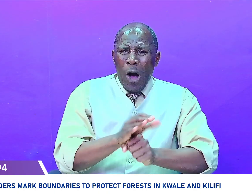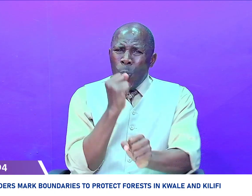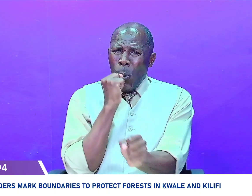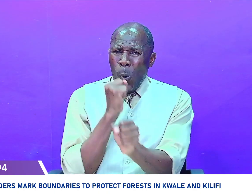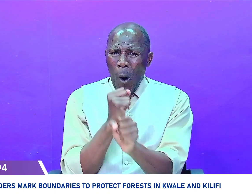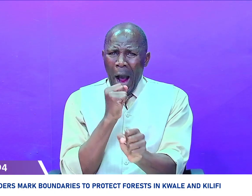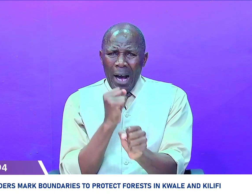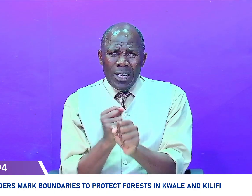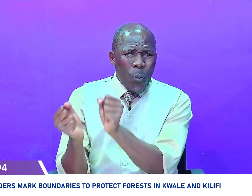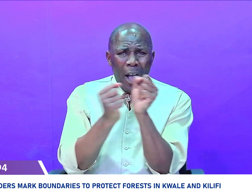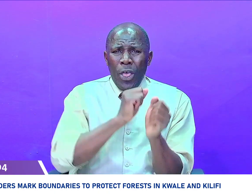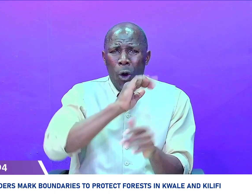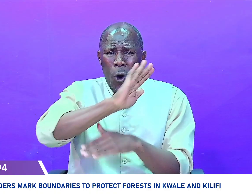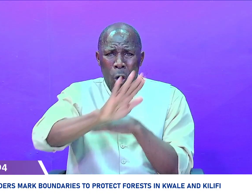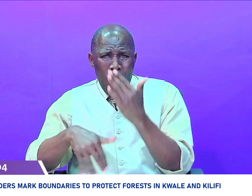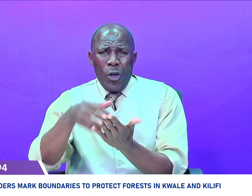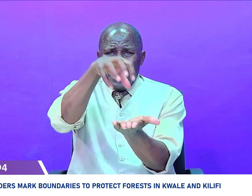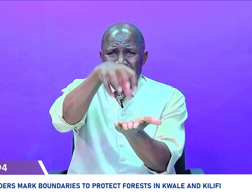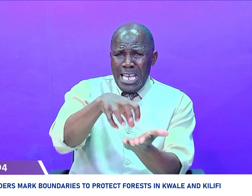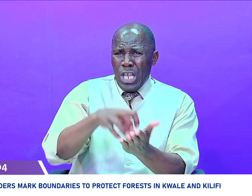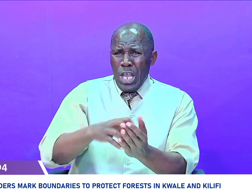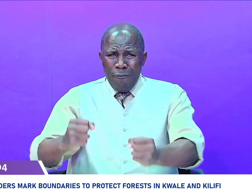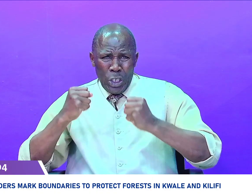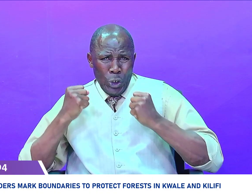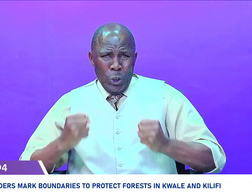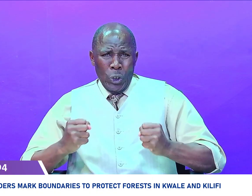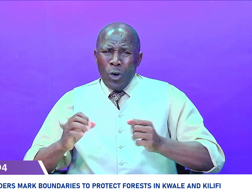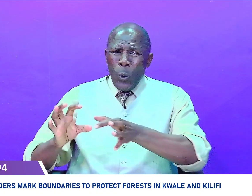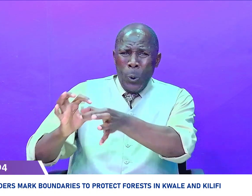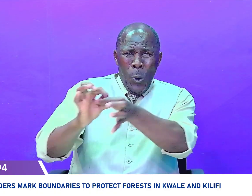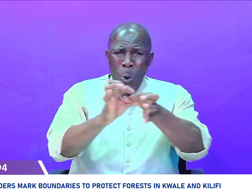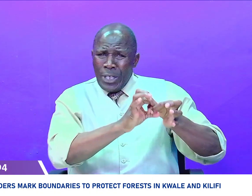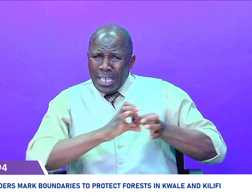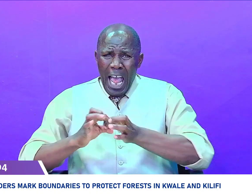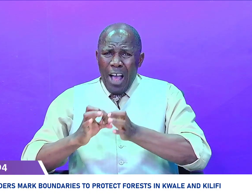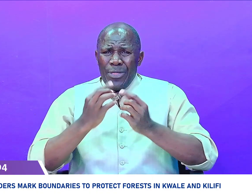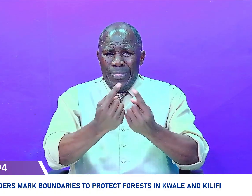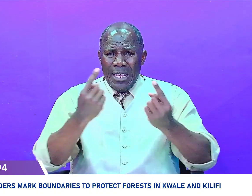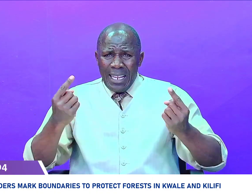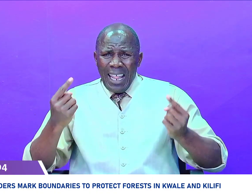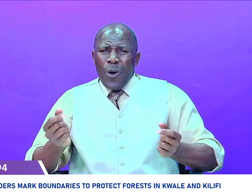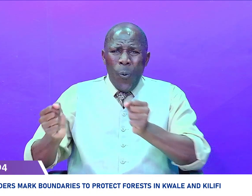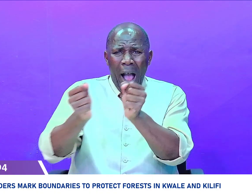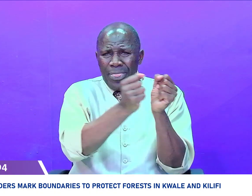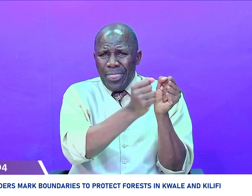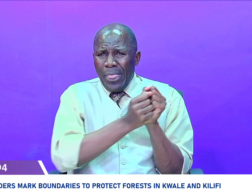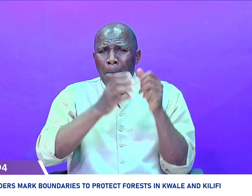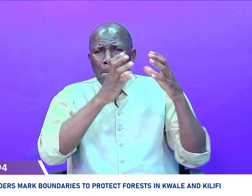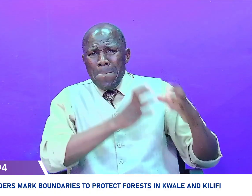They pledged to work with all factions to strengthen unity and cohesion within the